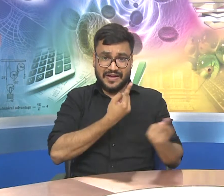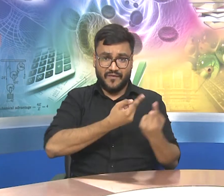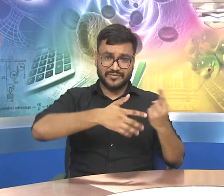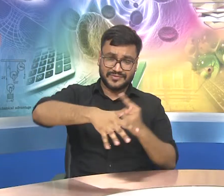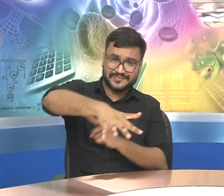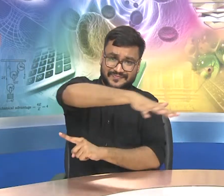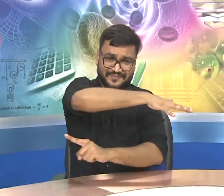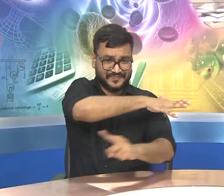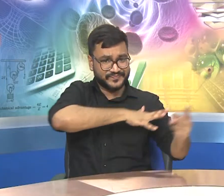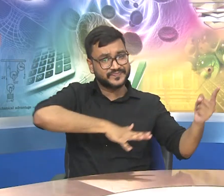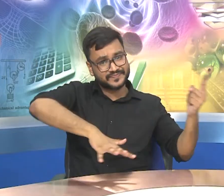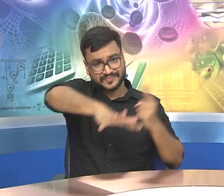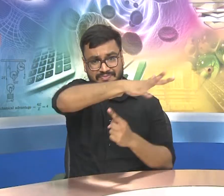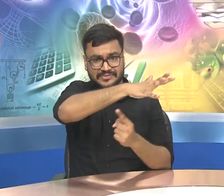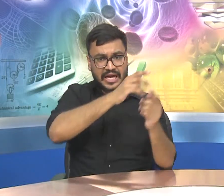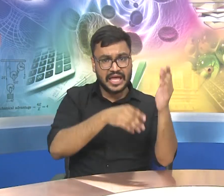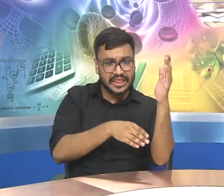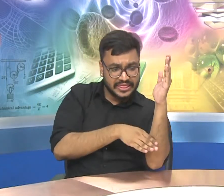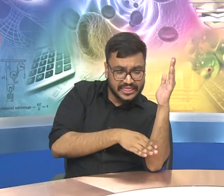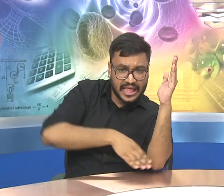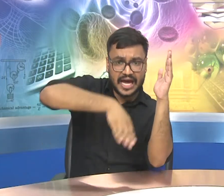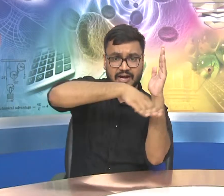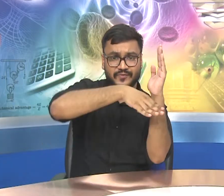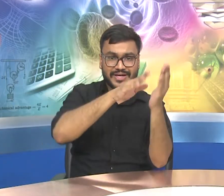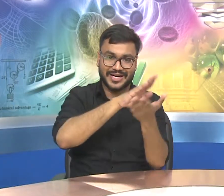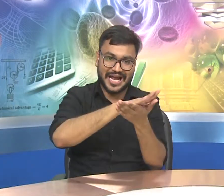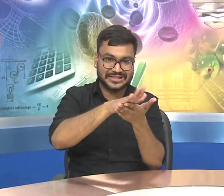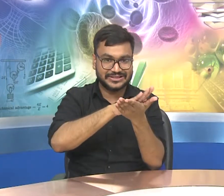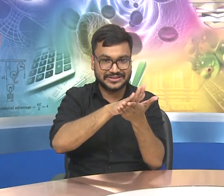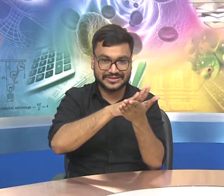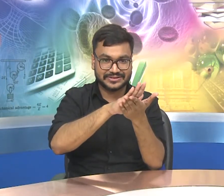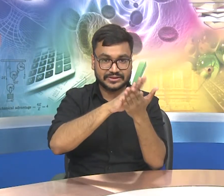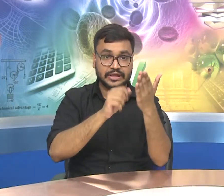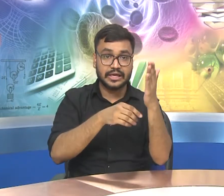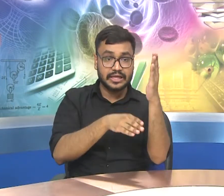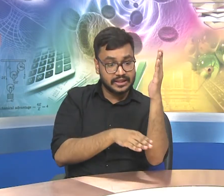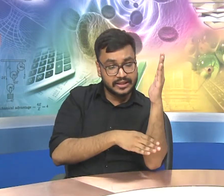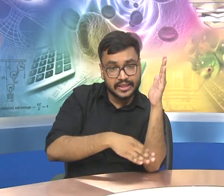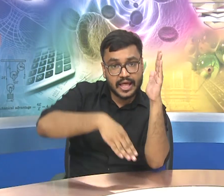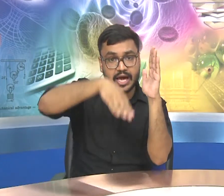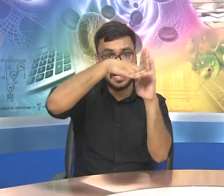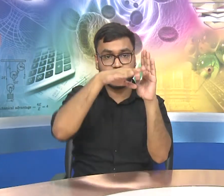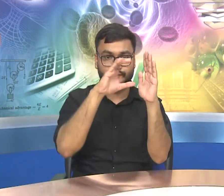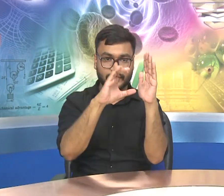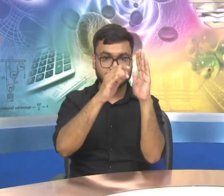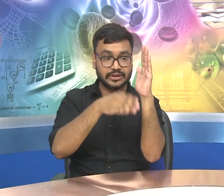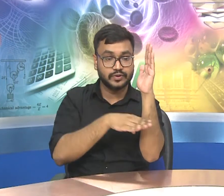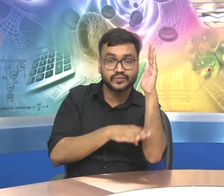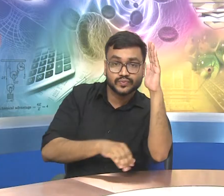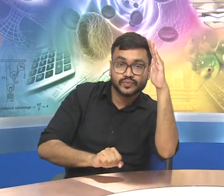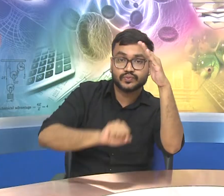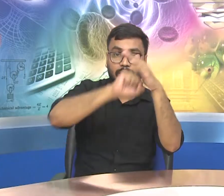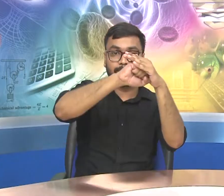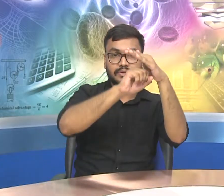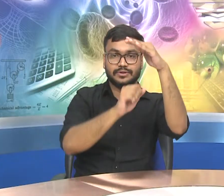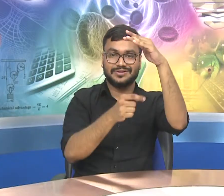As we move producers to herbivorous, to carnivorous and